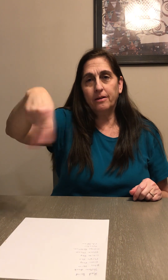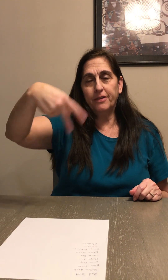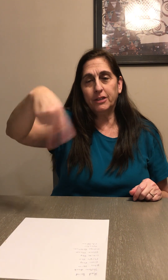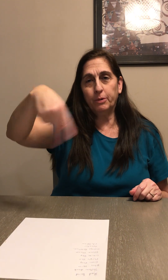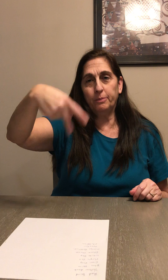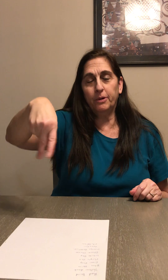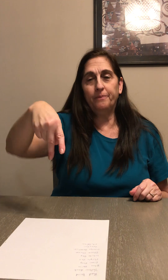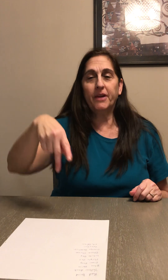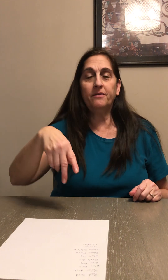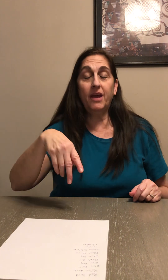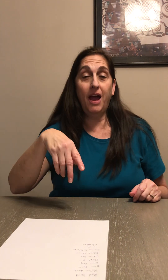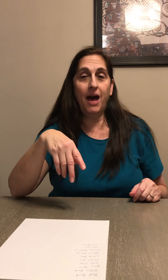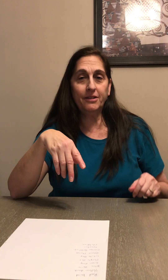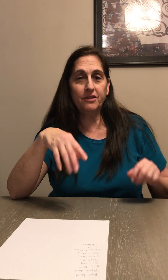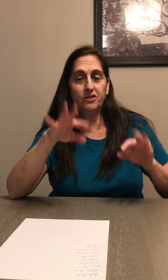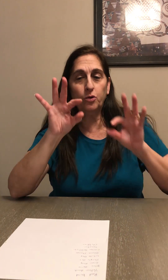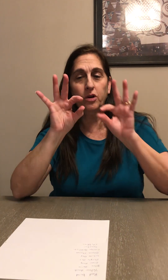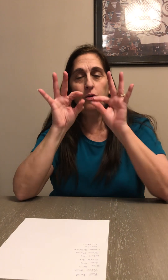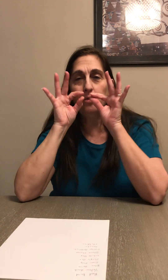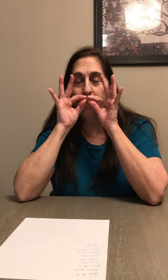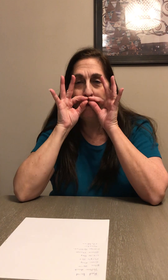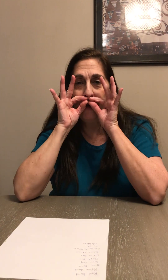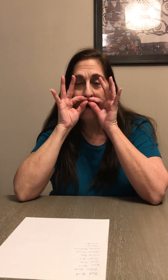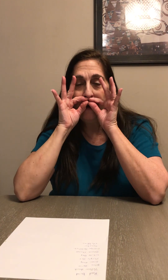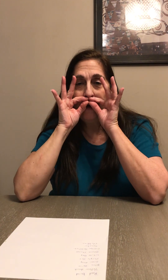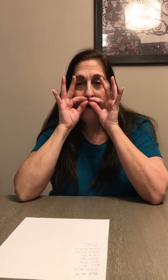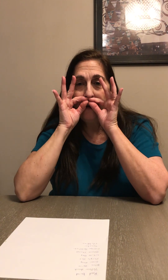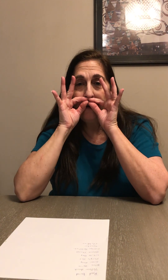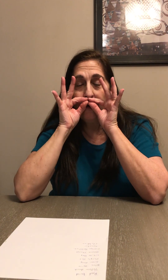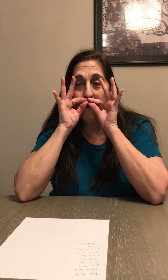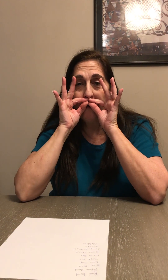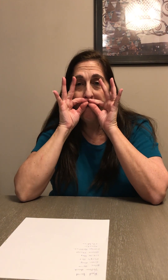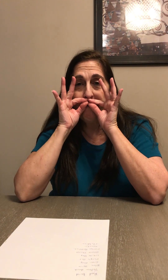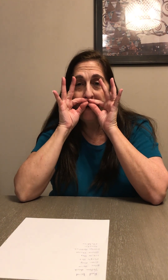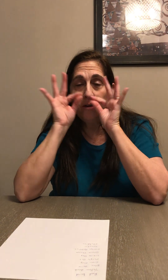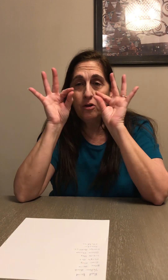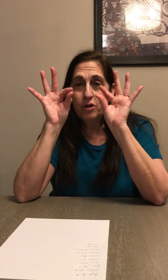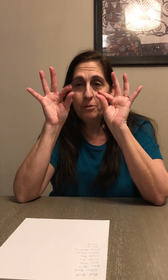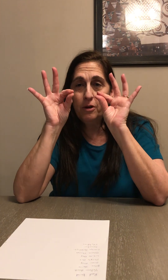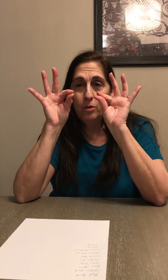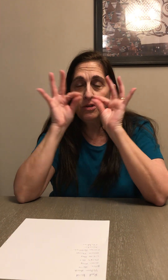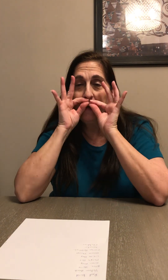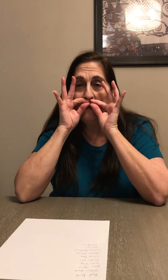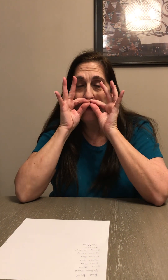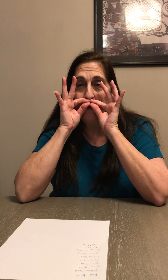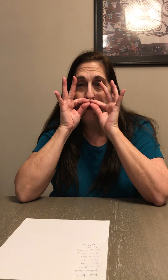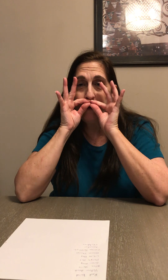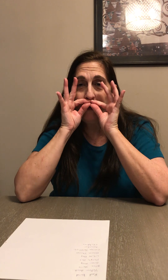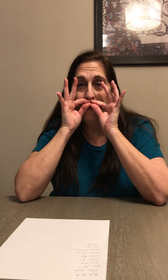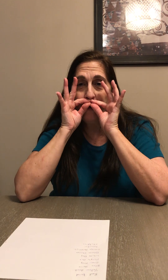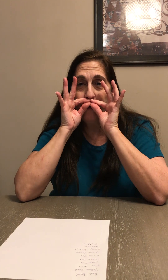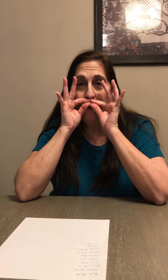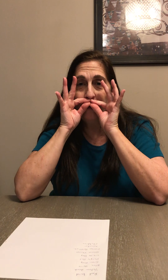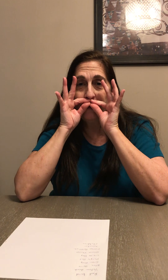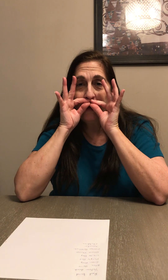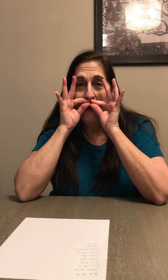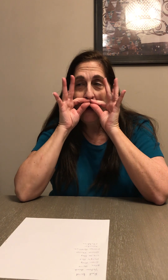That's purple. And cat, so cute. You're gonna make you're gonna close these and you're gonna put them under your nose. And these are